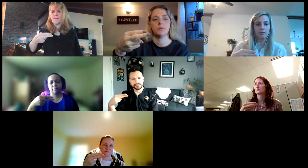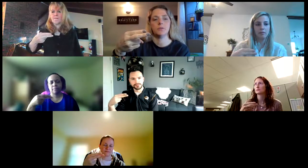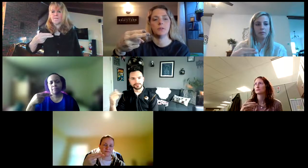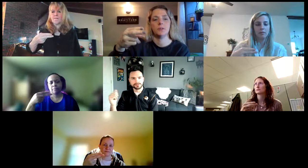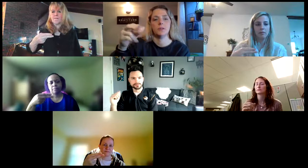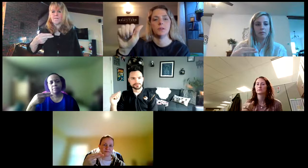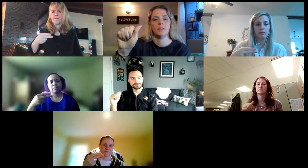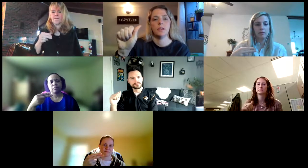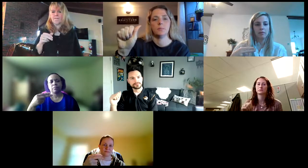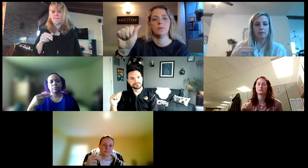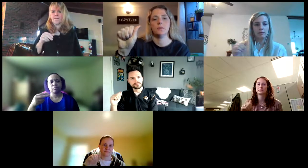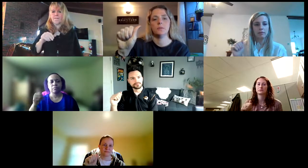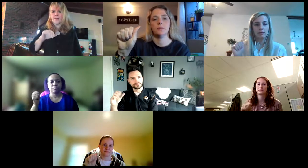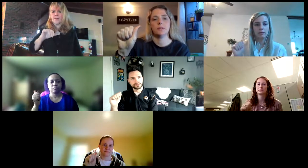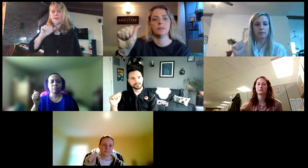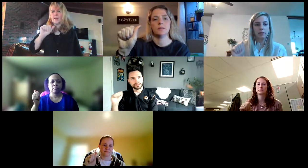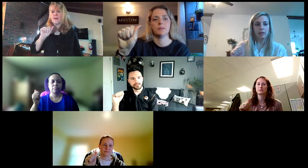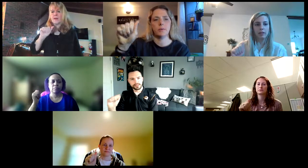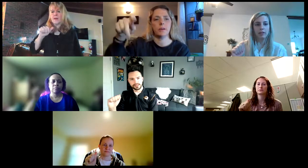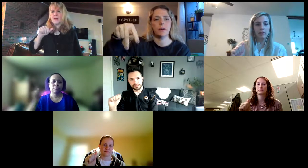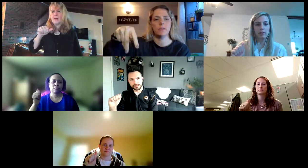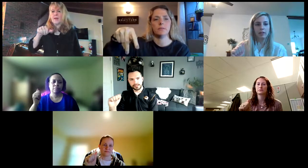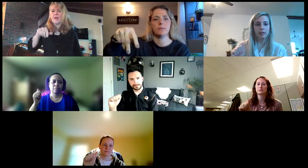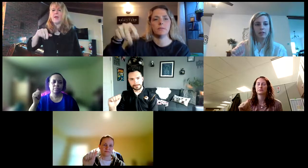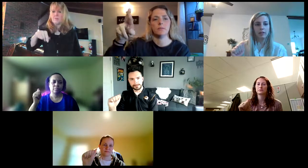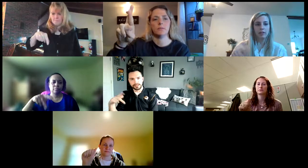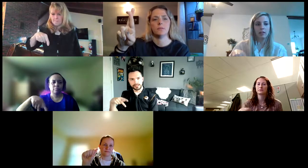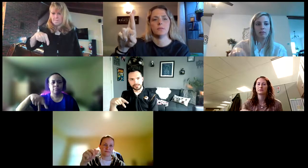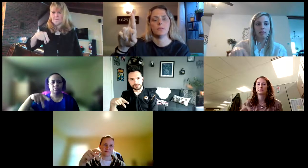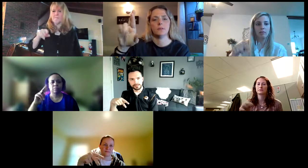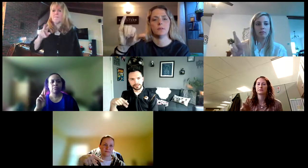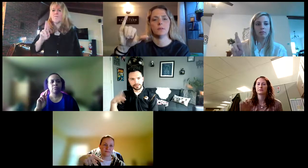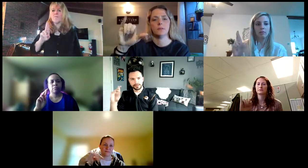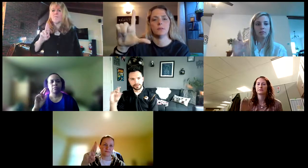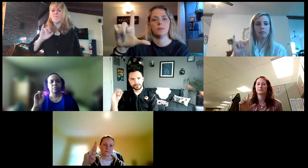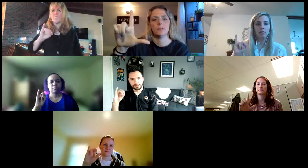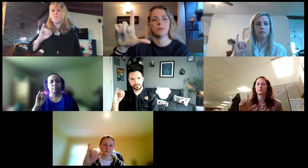M-A-R-C-H. April is spelled out.